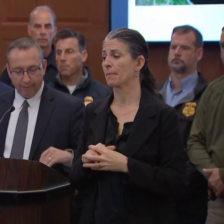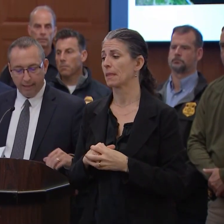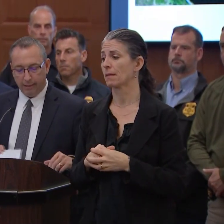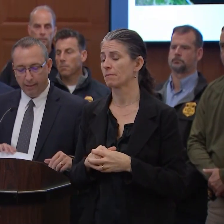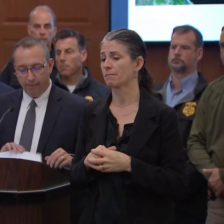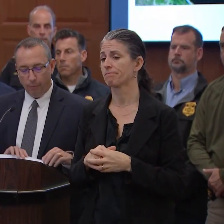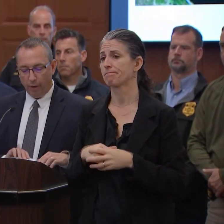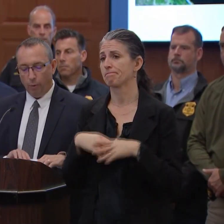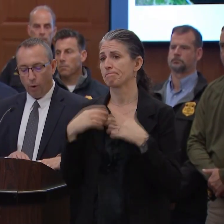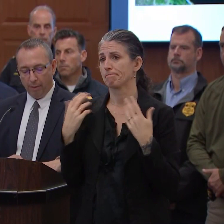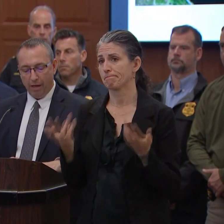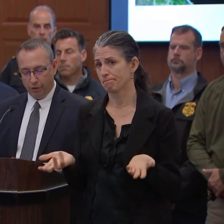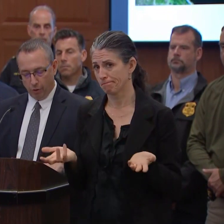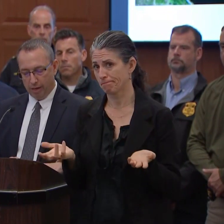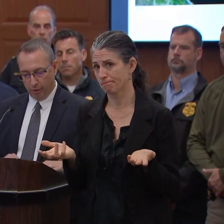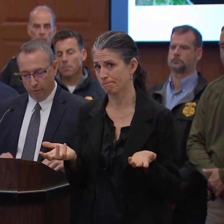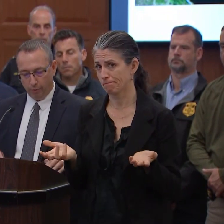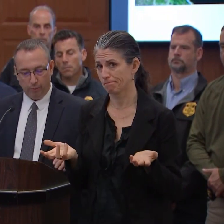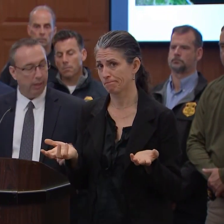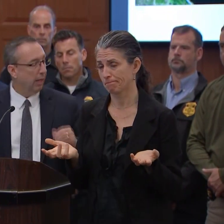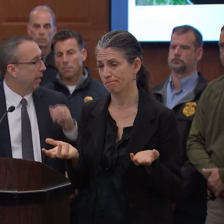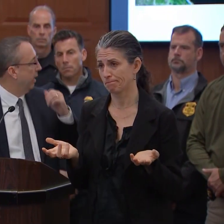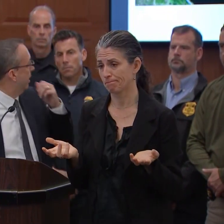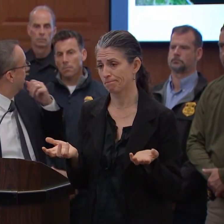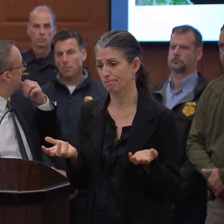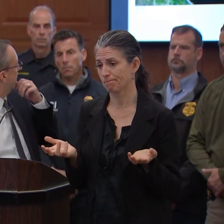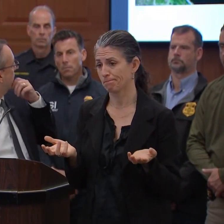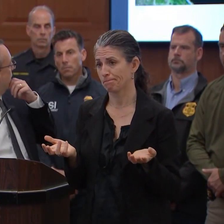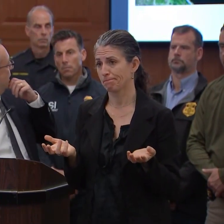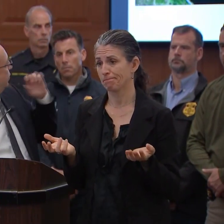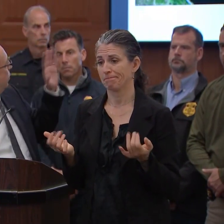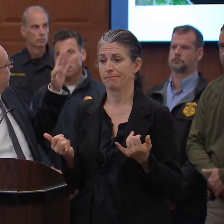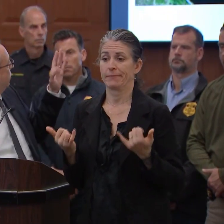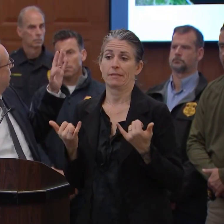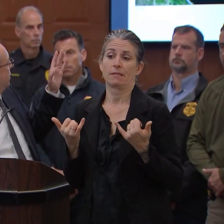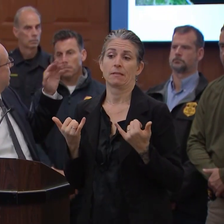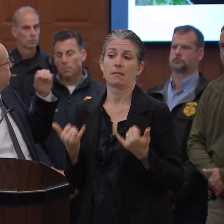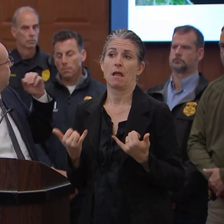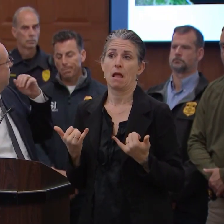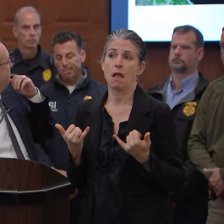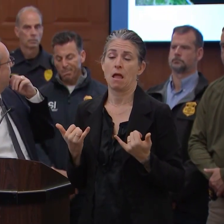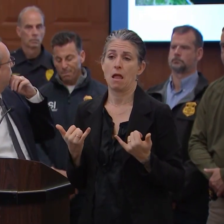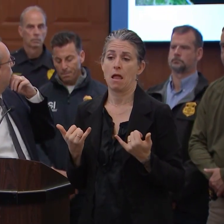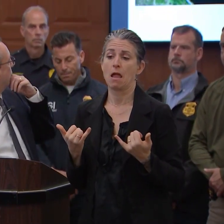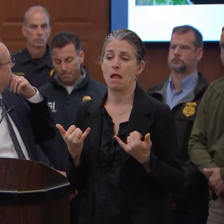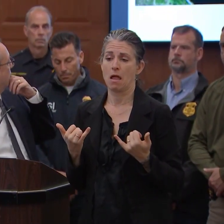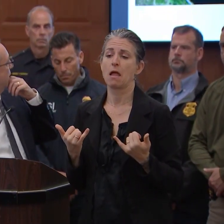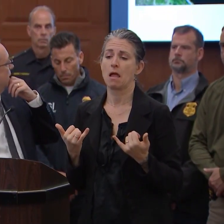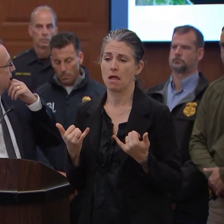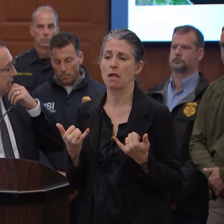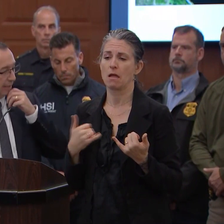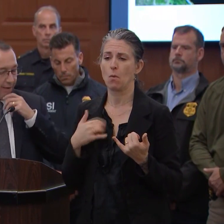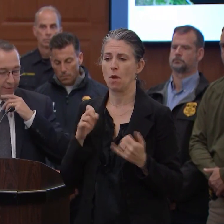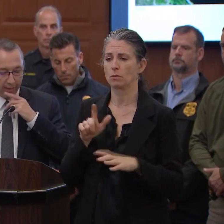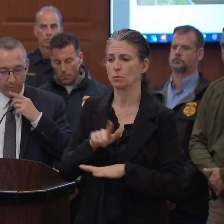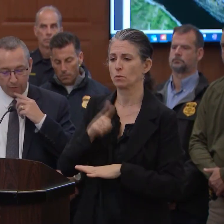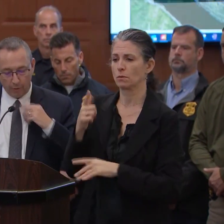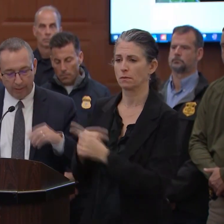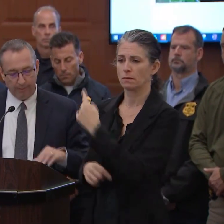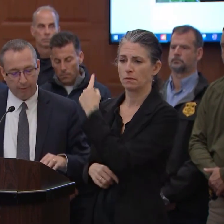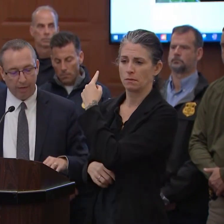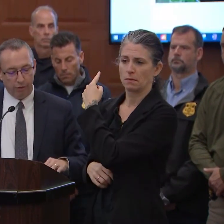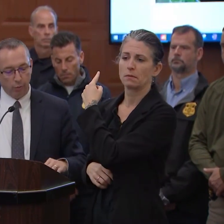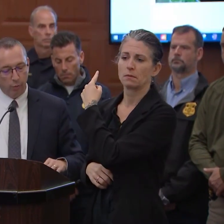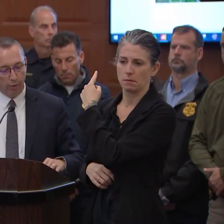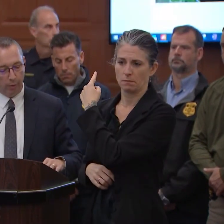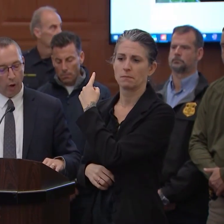So I think what I want to make sure I do, and I want to make sure we switch that screen back over to that victim